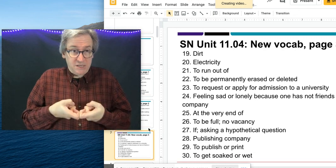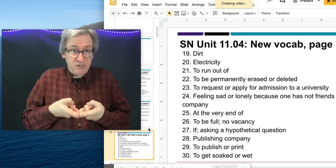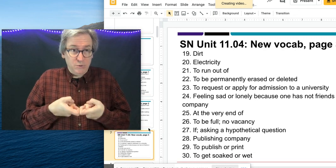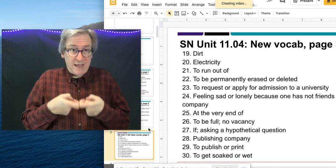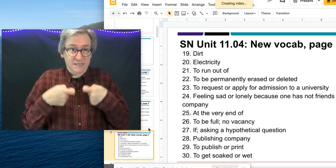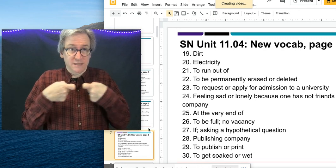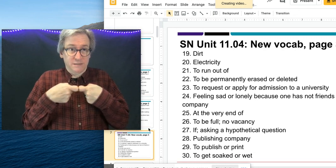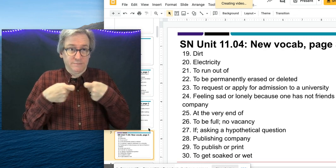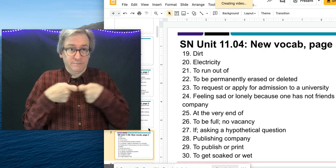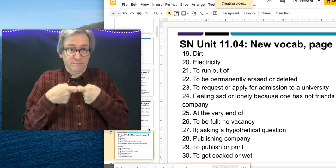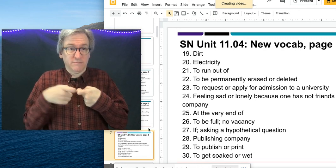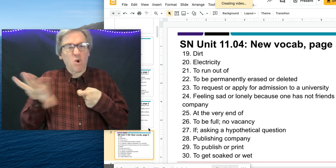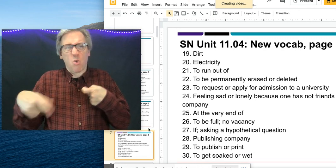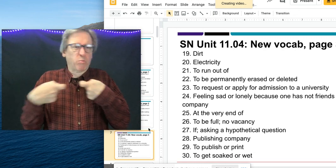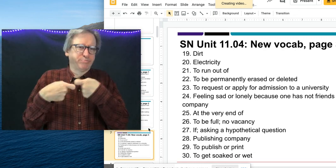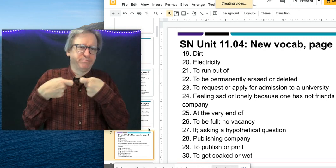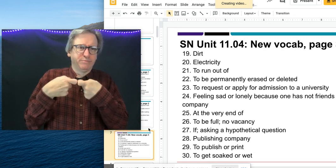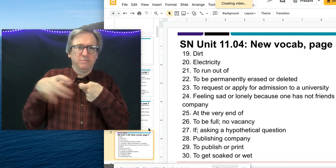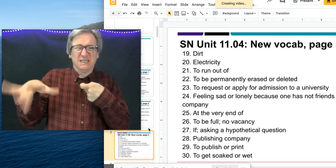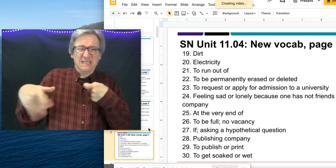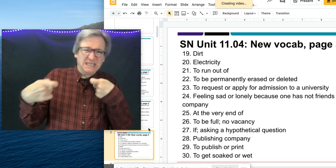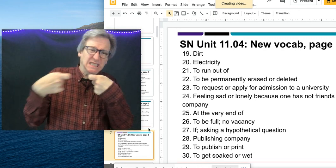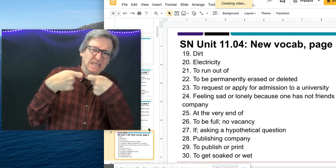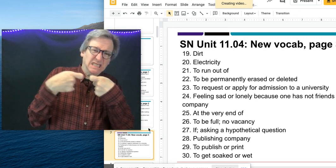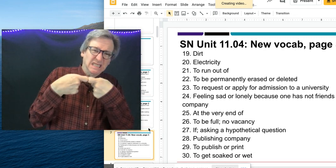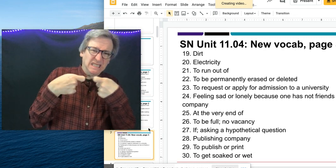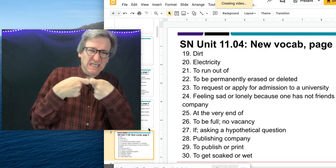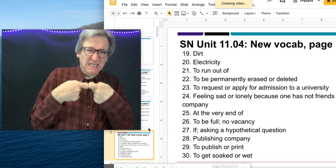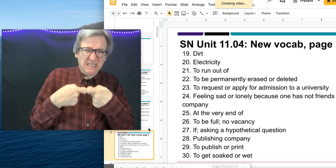And it's 2 X's.